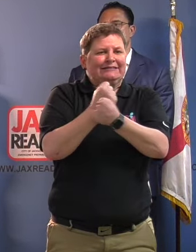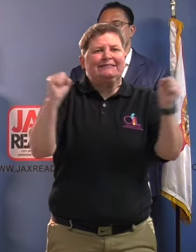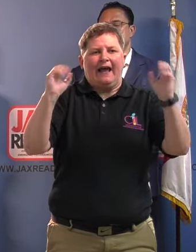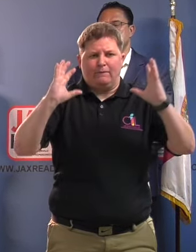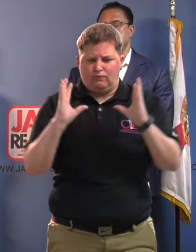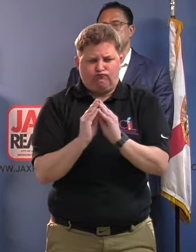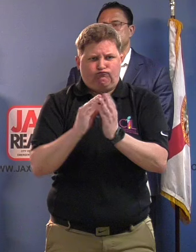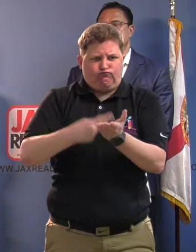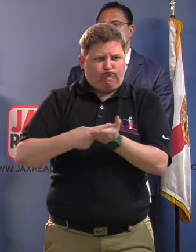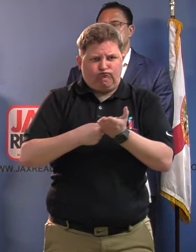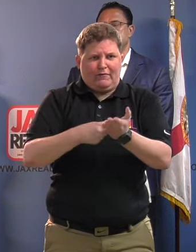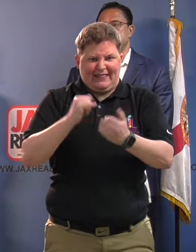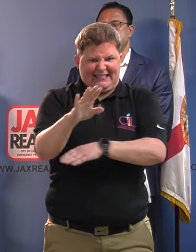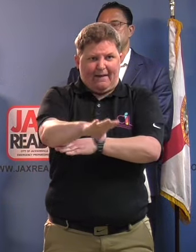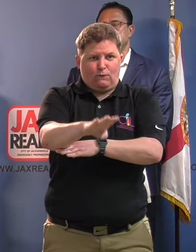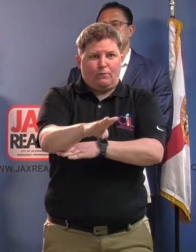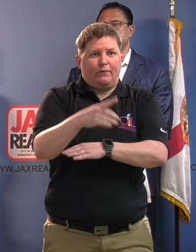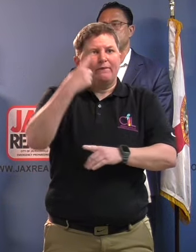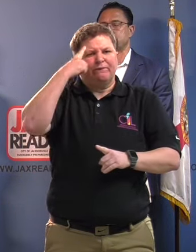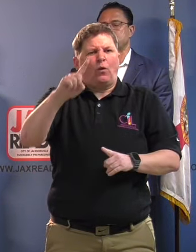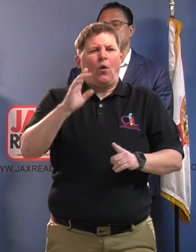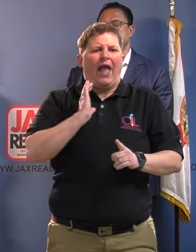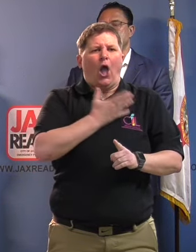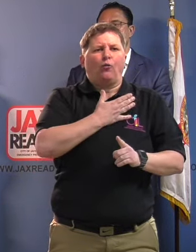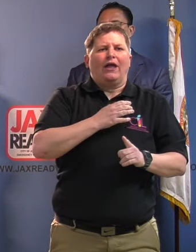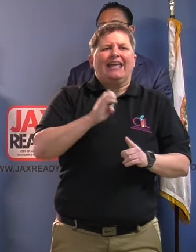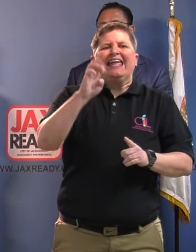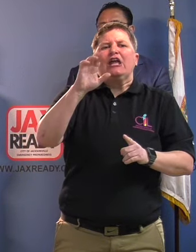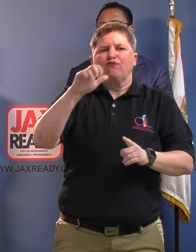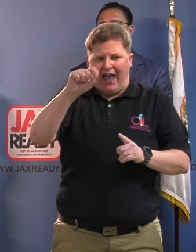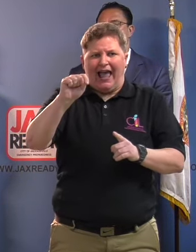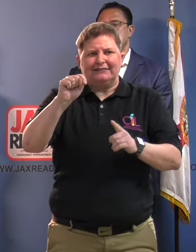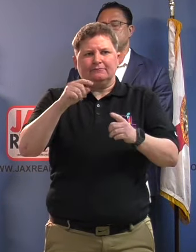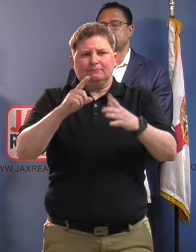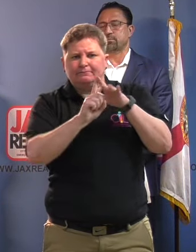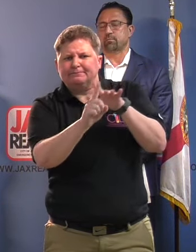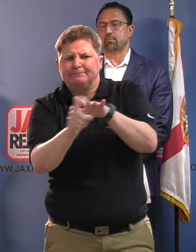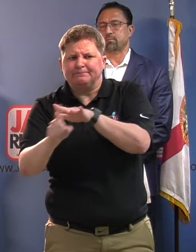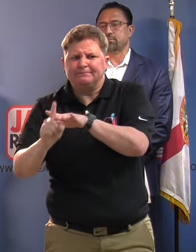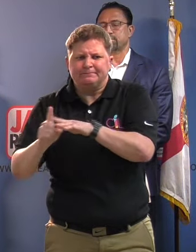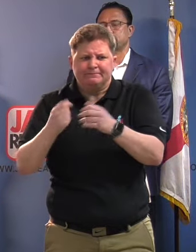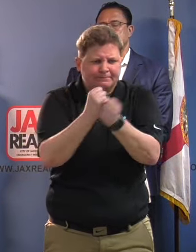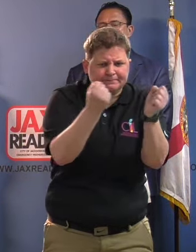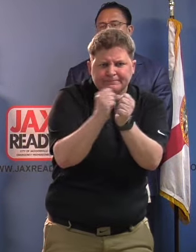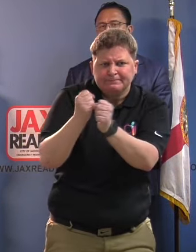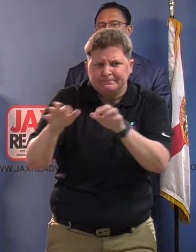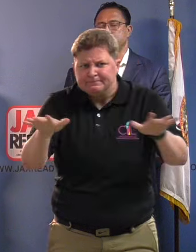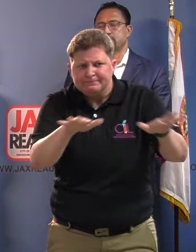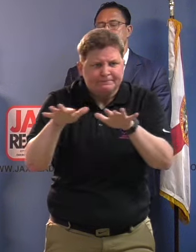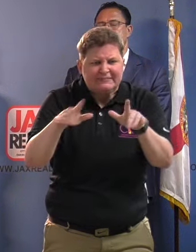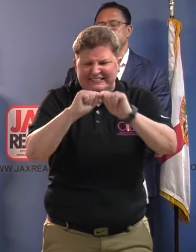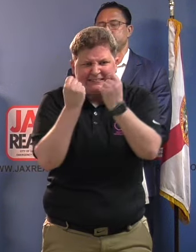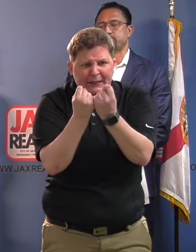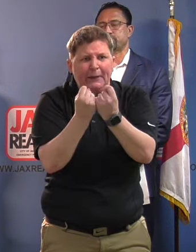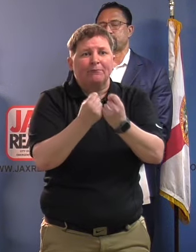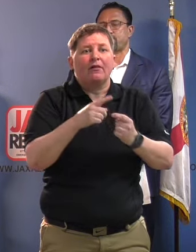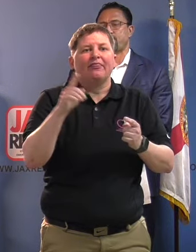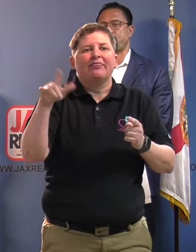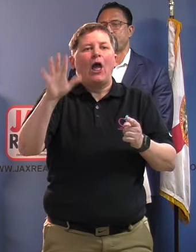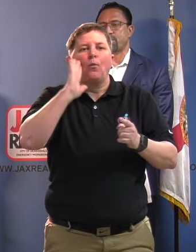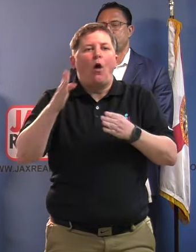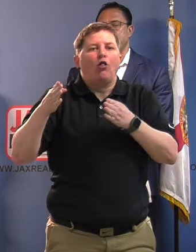access teams that will be staged around the city. They've already started to fan out. Their job will be to clear any roadways that are blocked